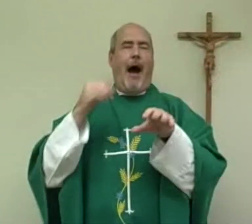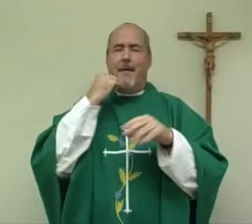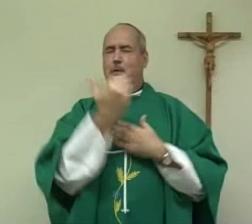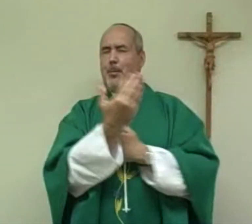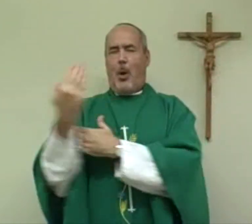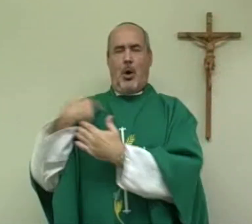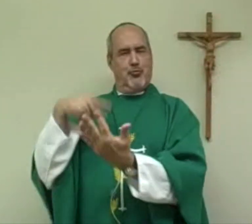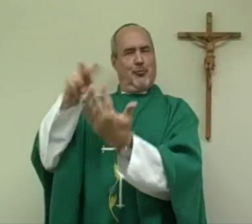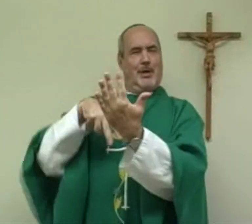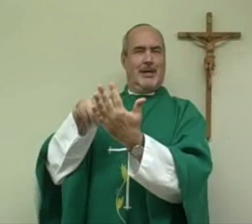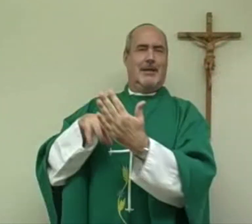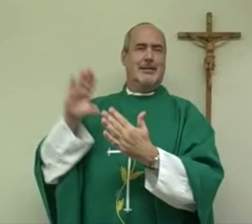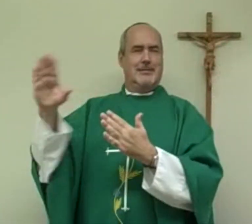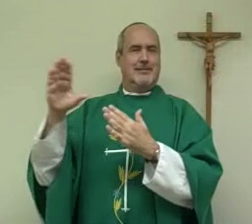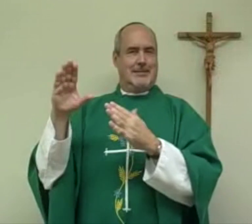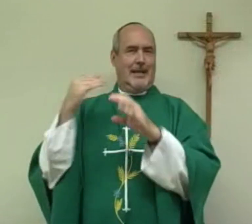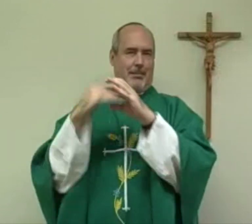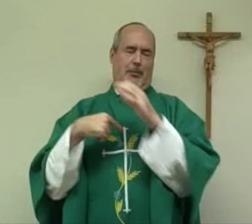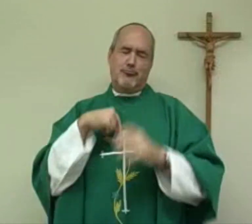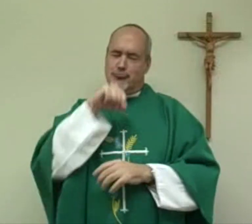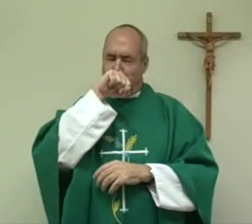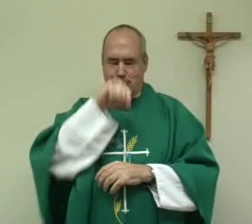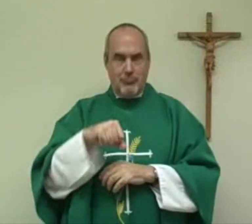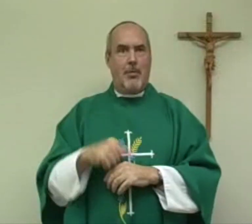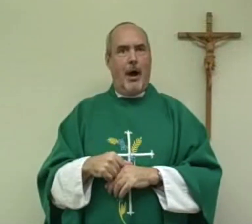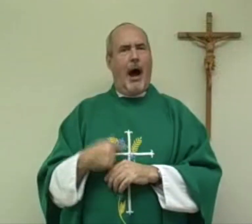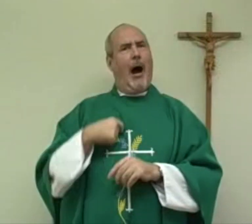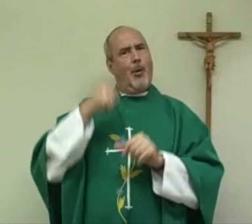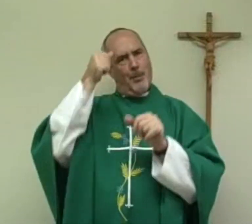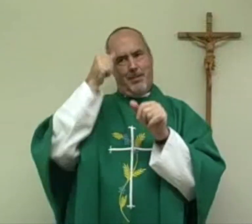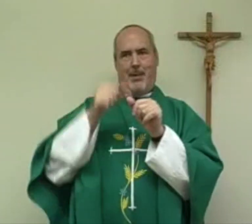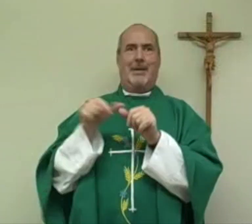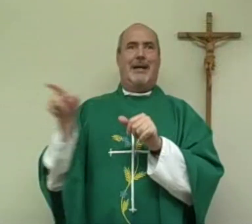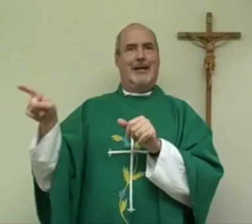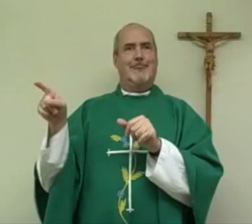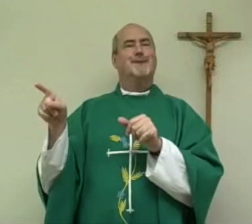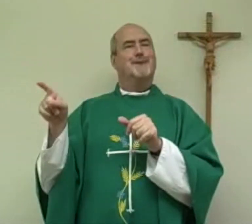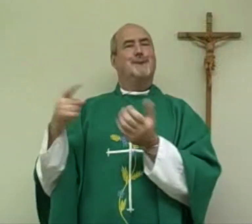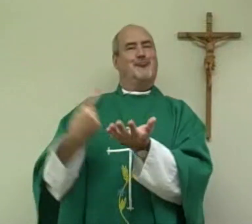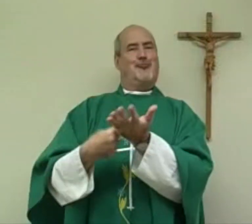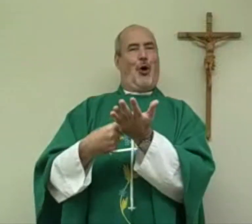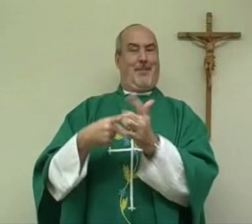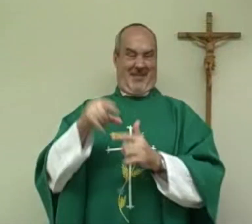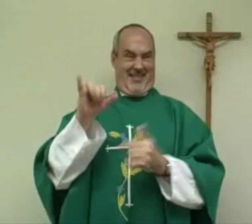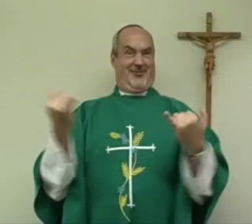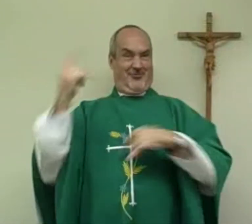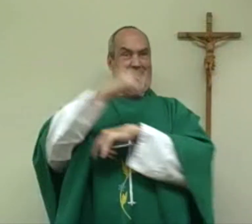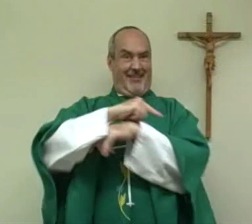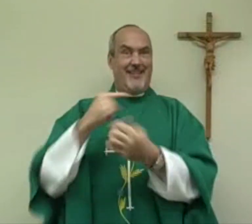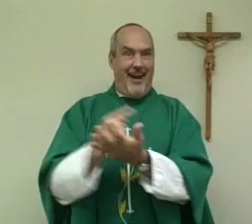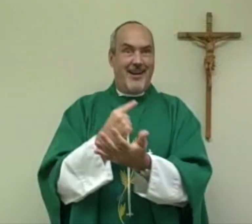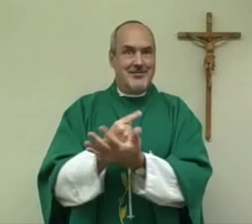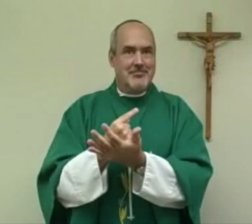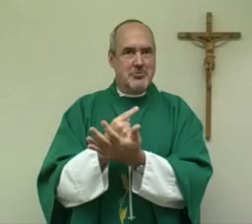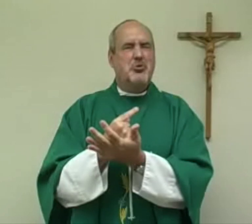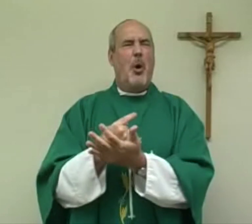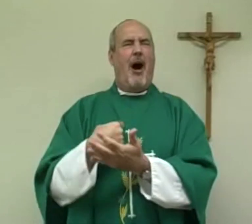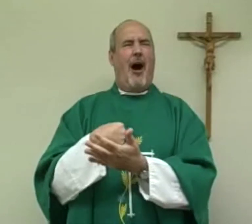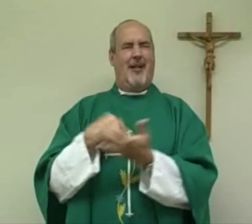of that day. So every morning I read his email and I really like it. And I remember he talked about